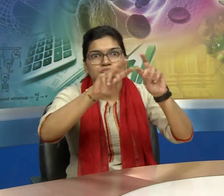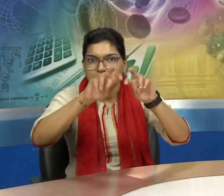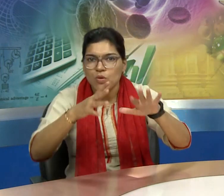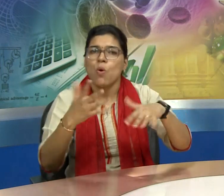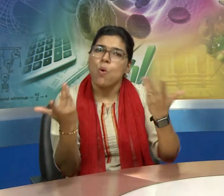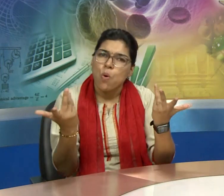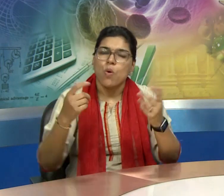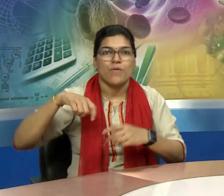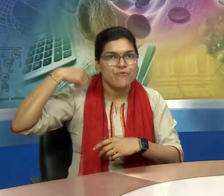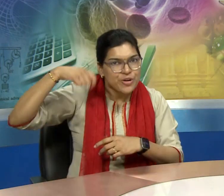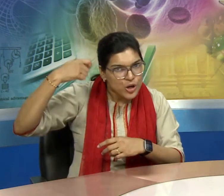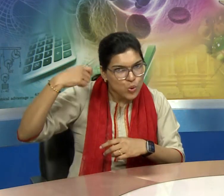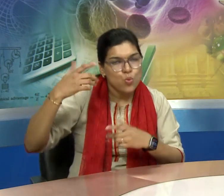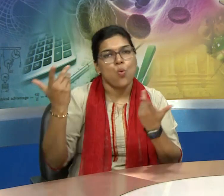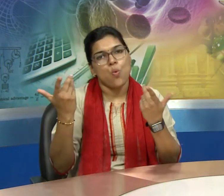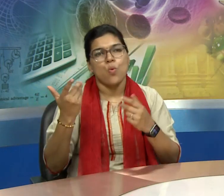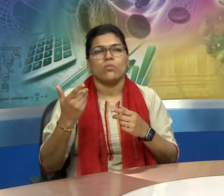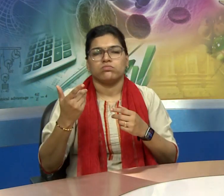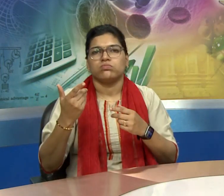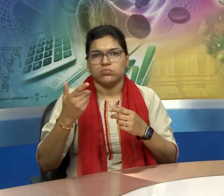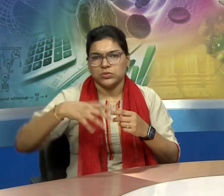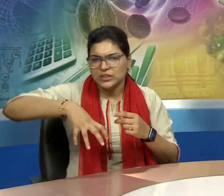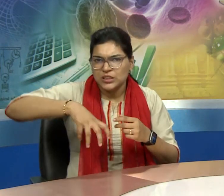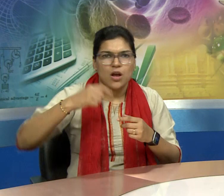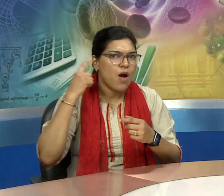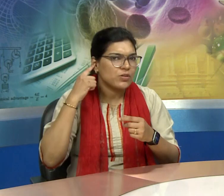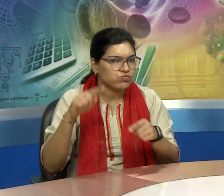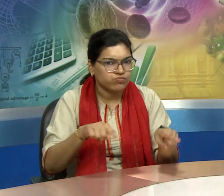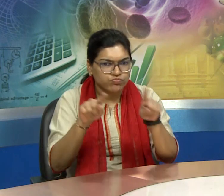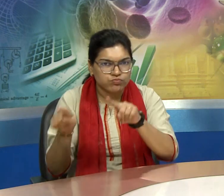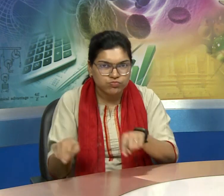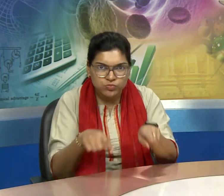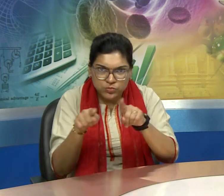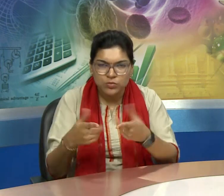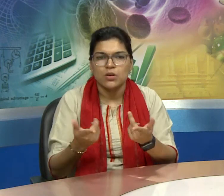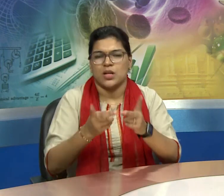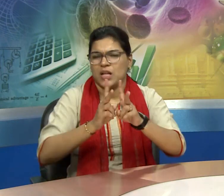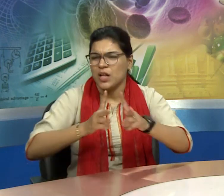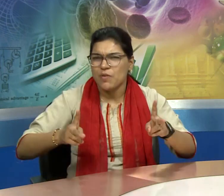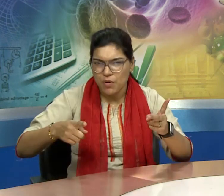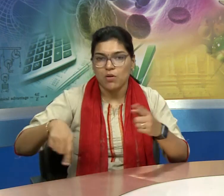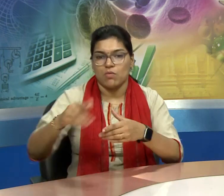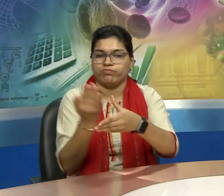or some final summary information or summarized information of